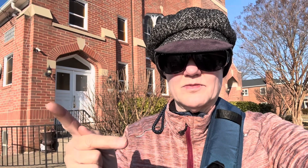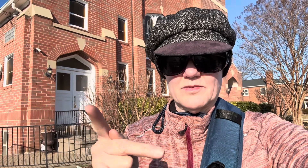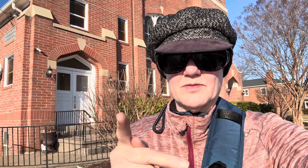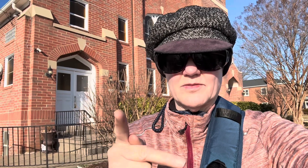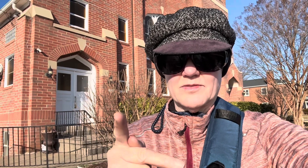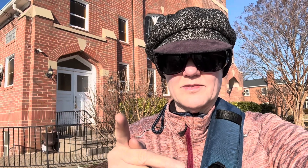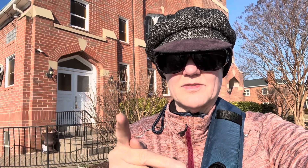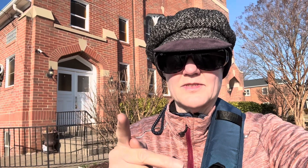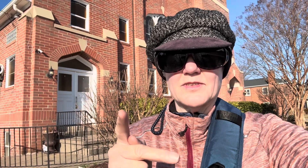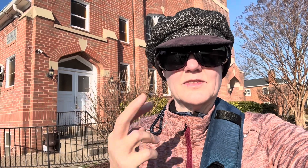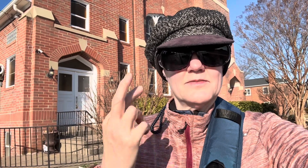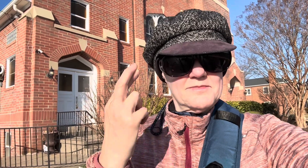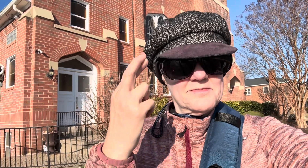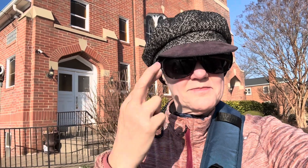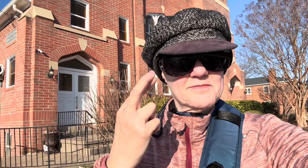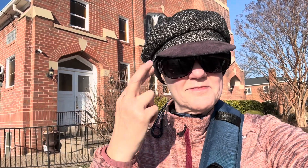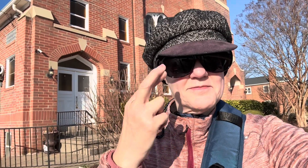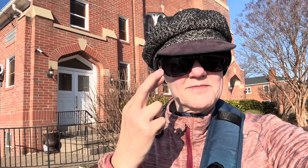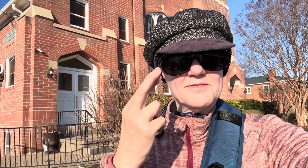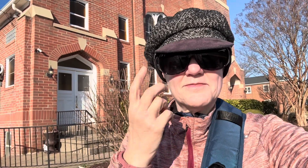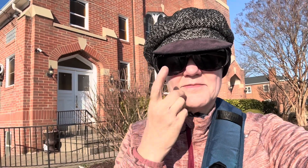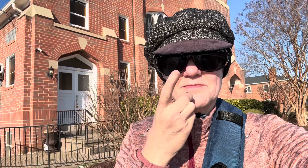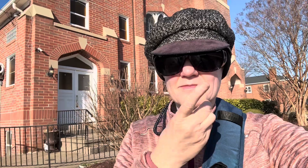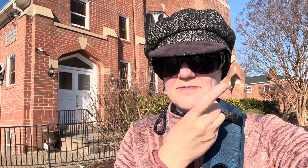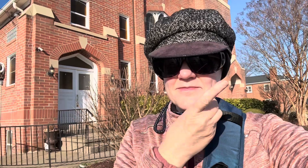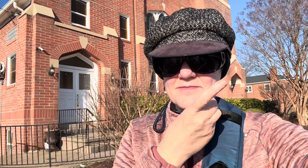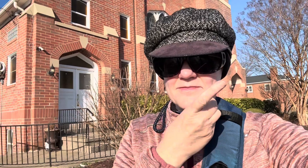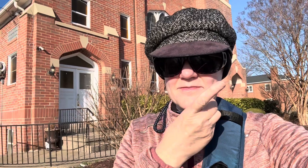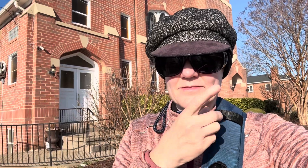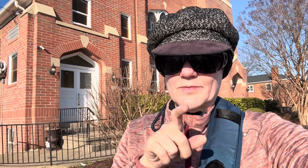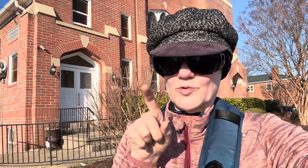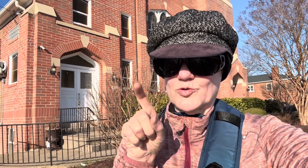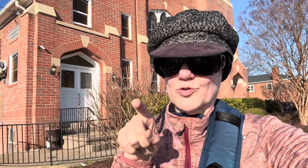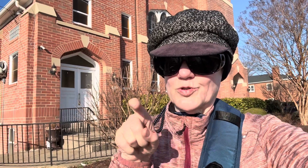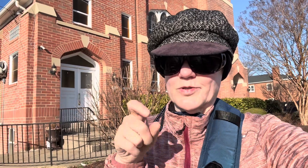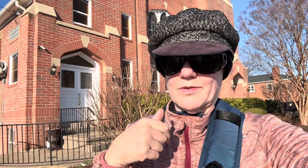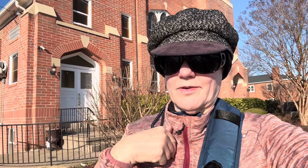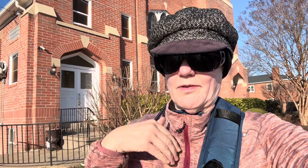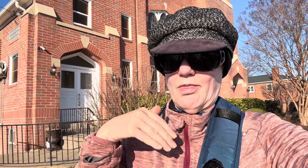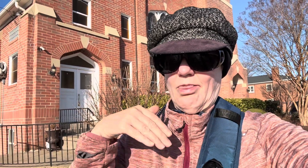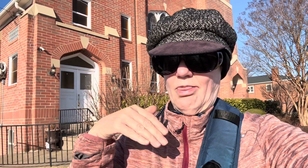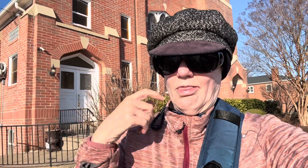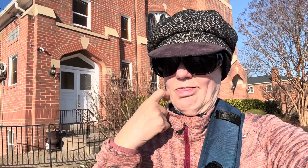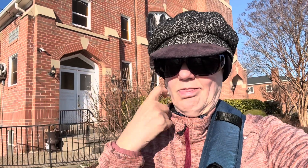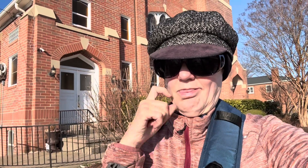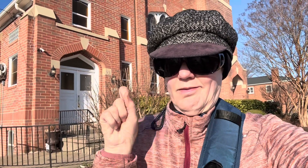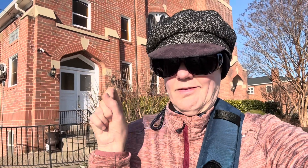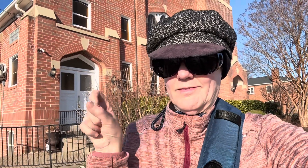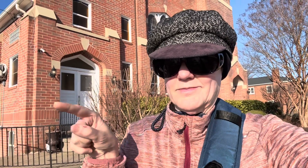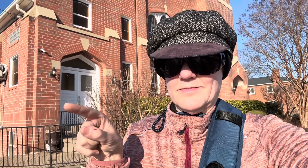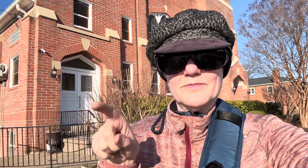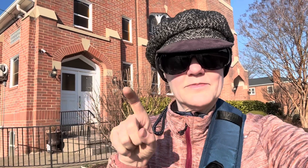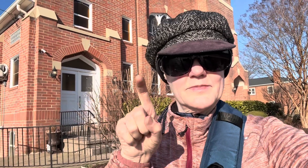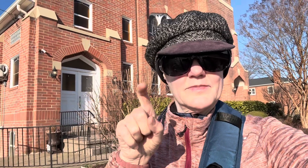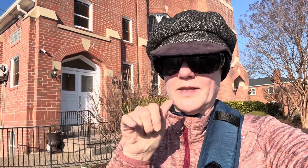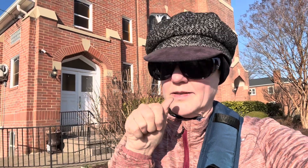That's the reason it's important for Dale to keep testing his sugar 2 hours after every meal. I haven't really checked on this